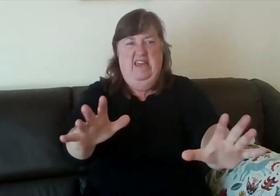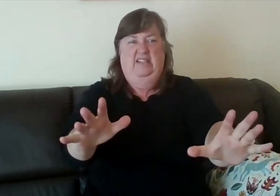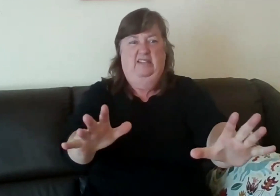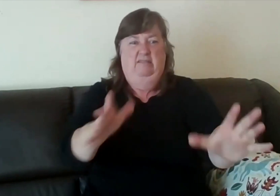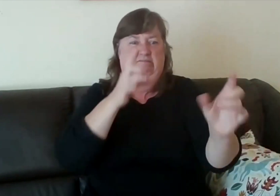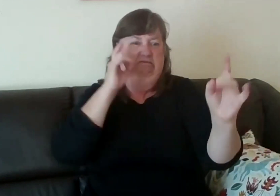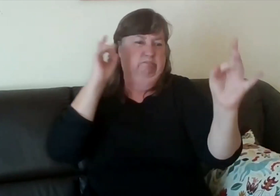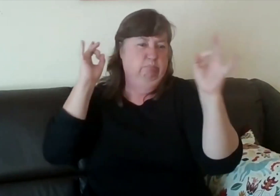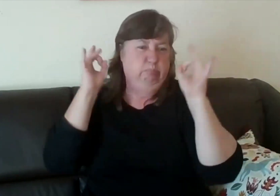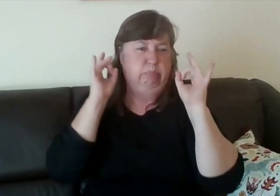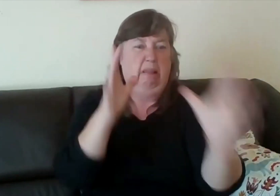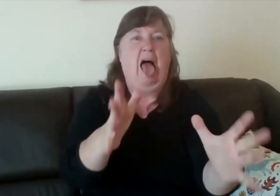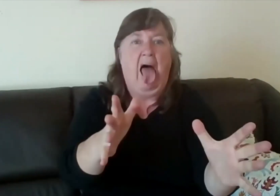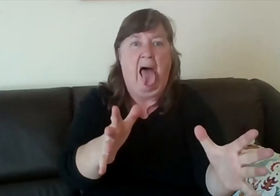Hate. Blah.